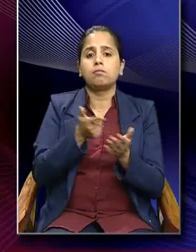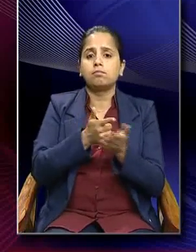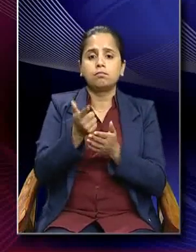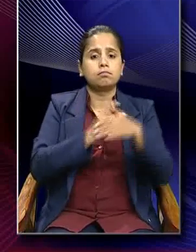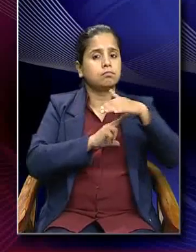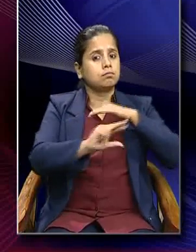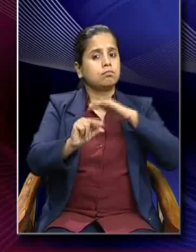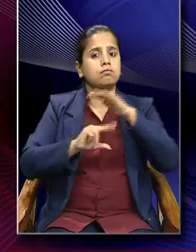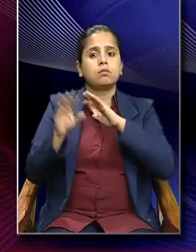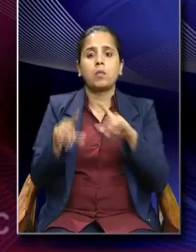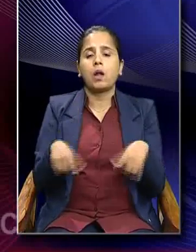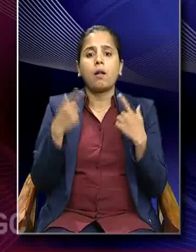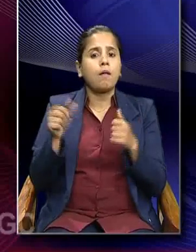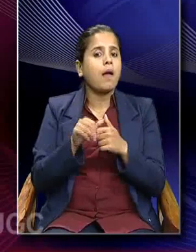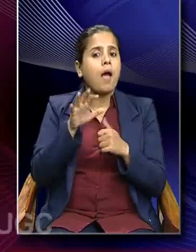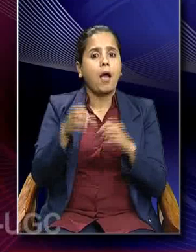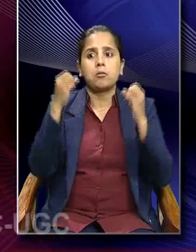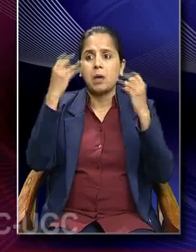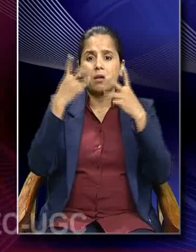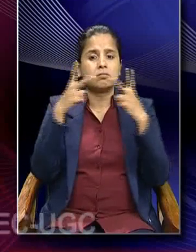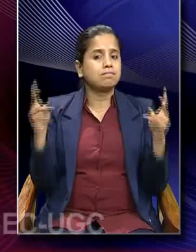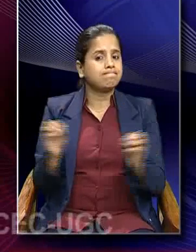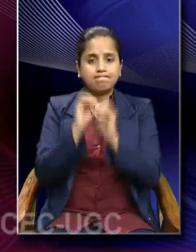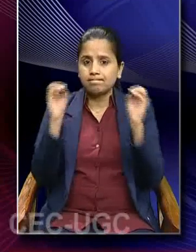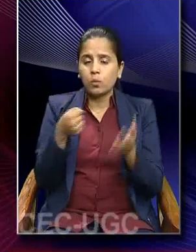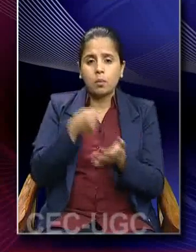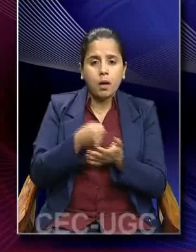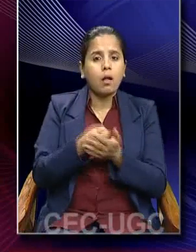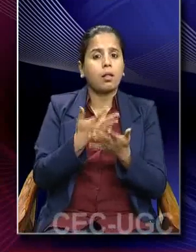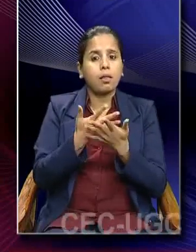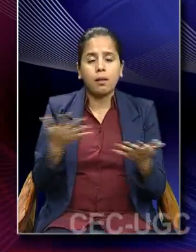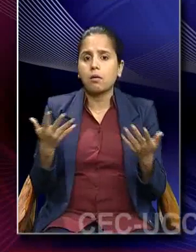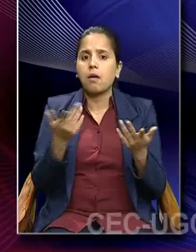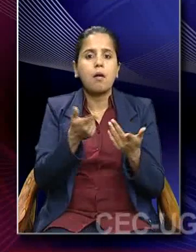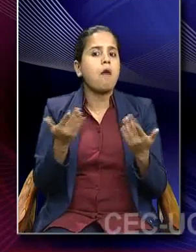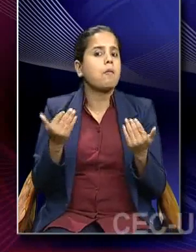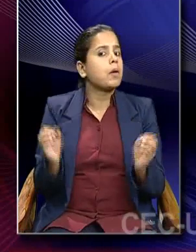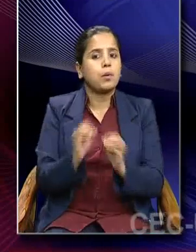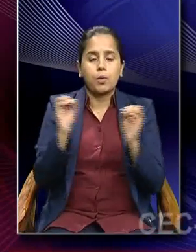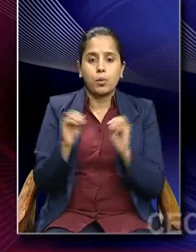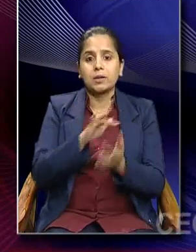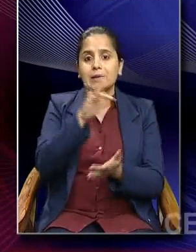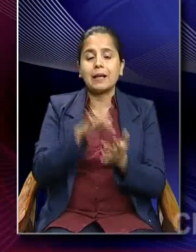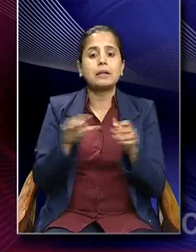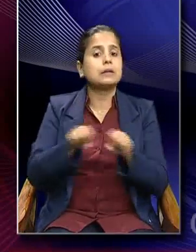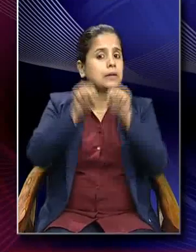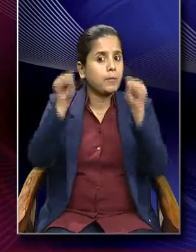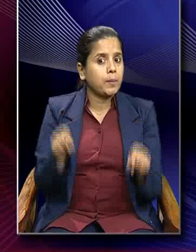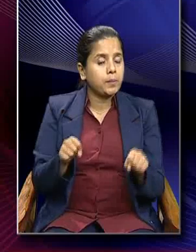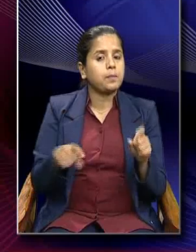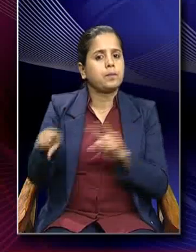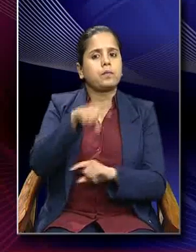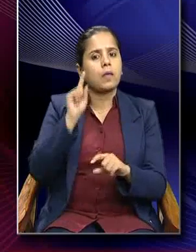where there is no access to electricity and the basic amenities. So the centralized system actually leads